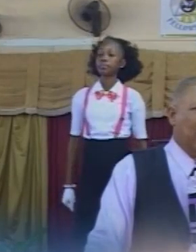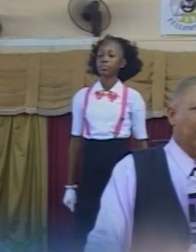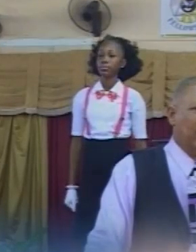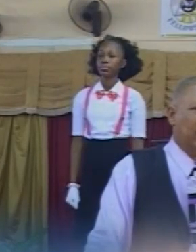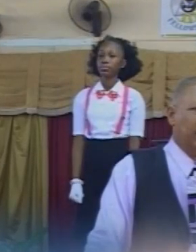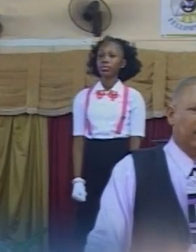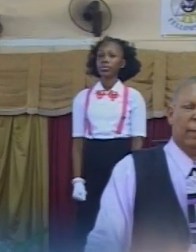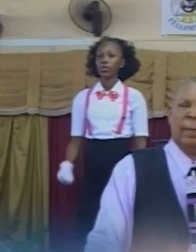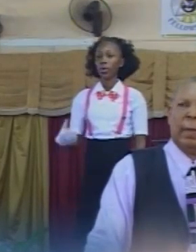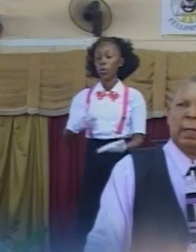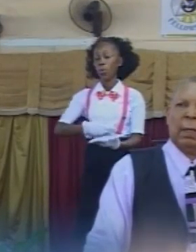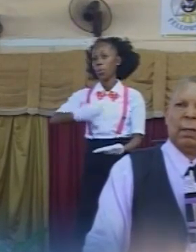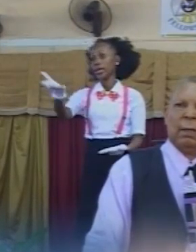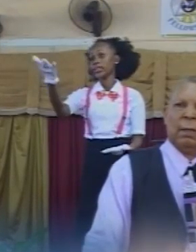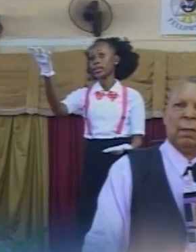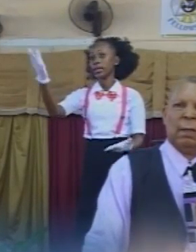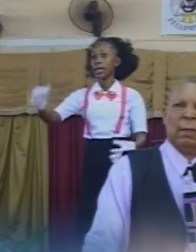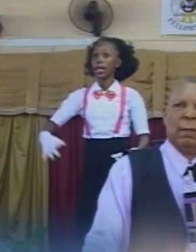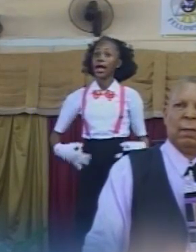Wasted lives.